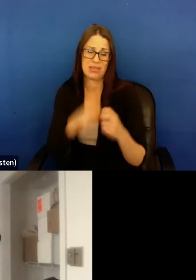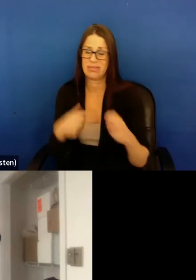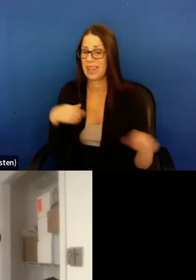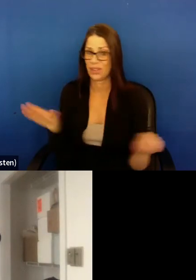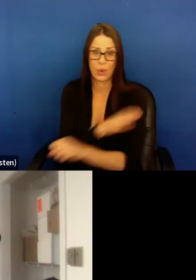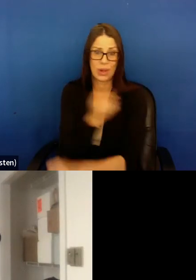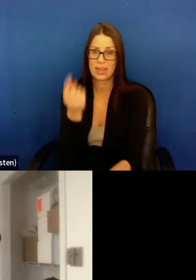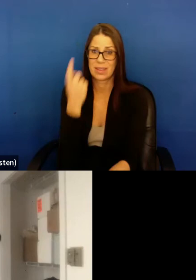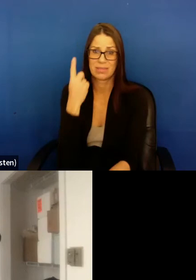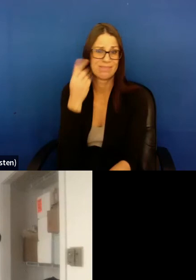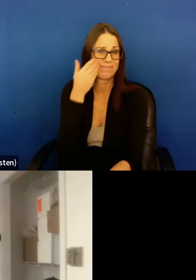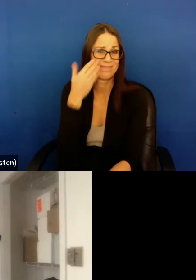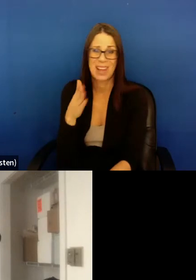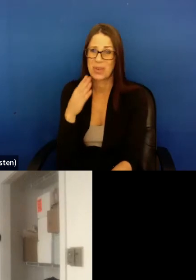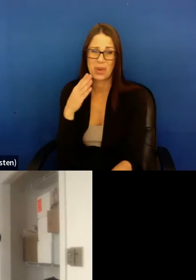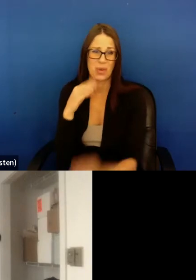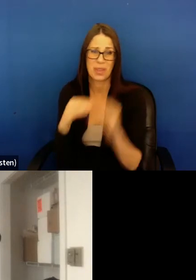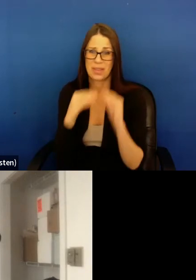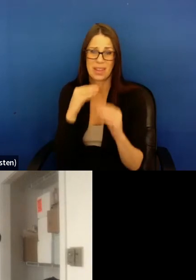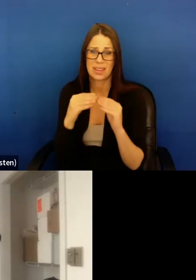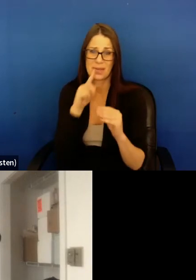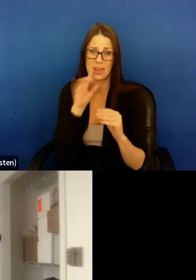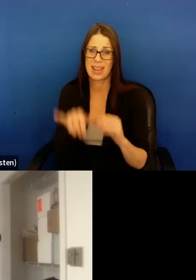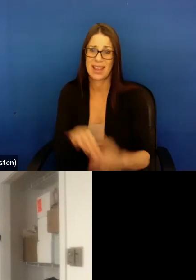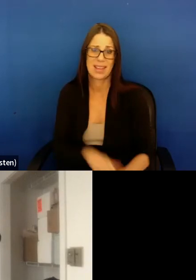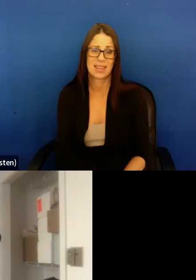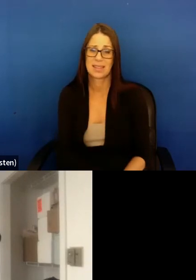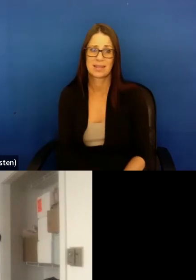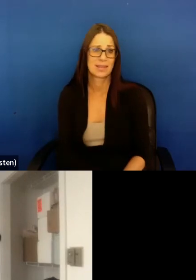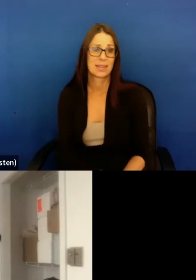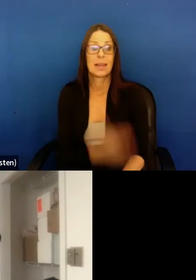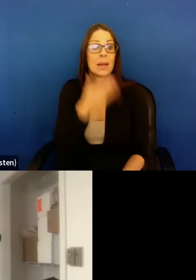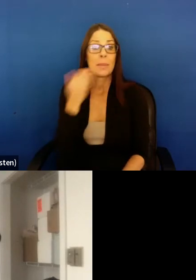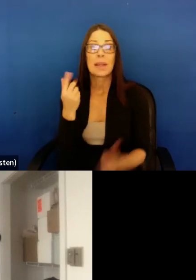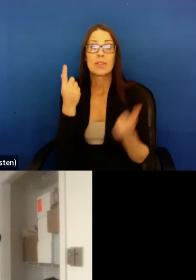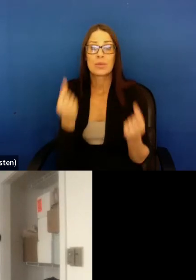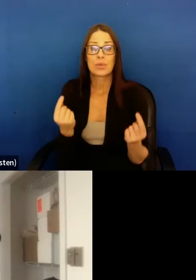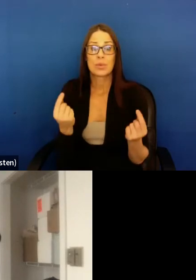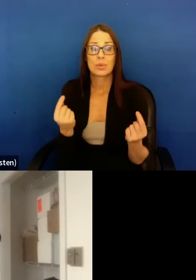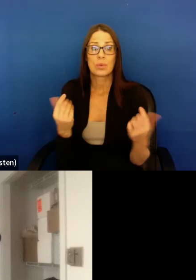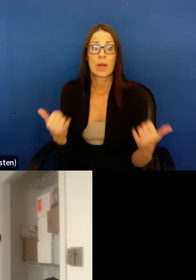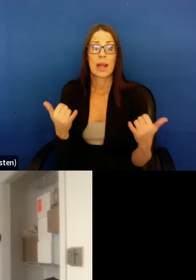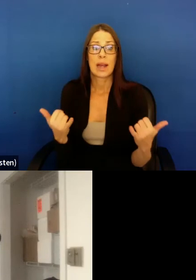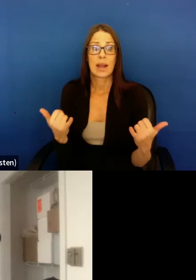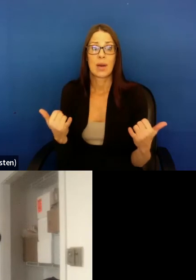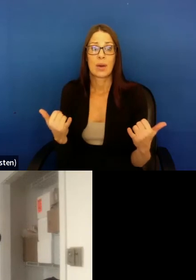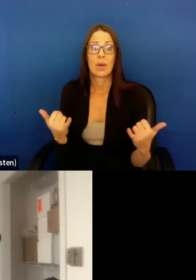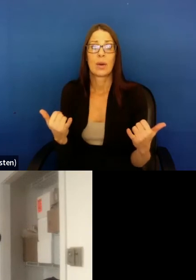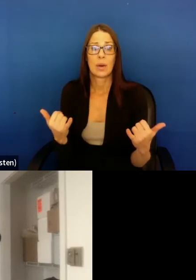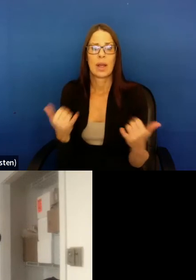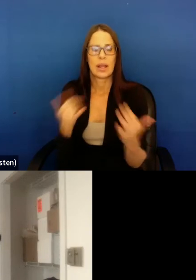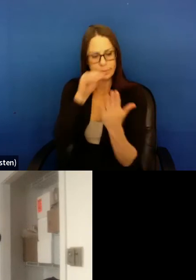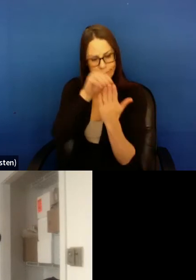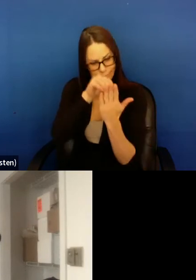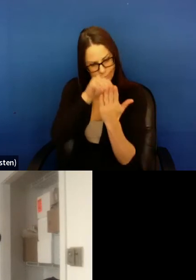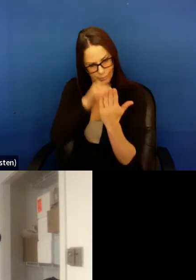understand. I don't know the fix either, but this is, the best I could do, especially at this point, is put a list together.